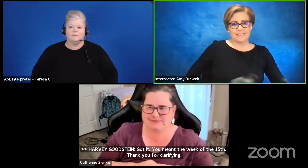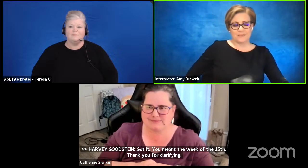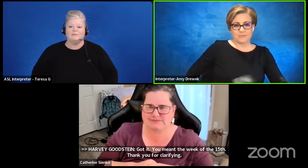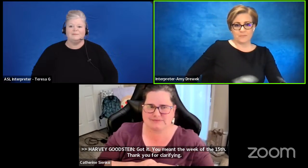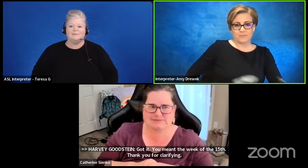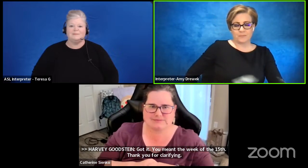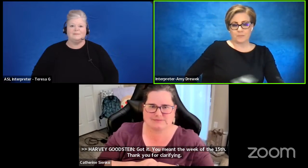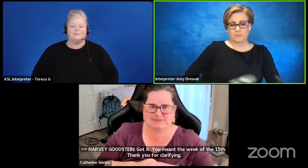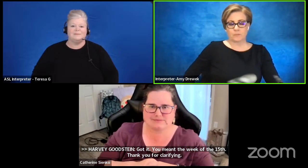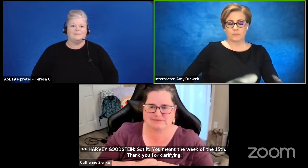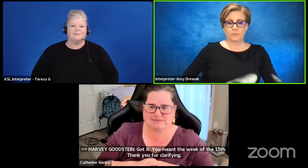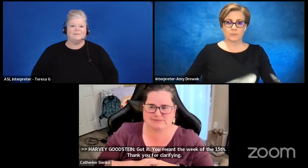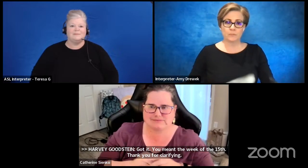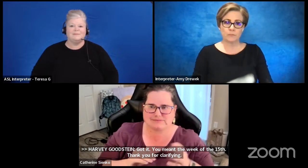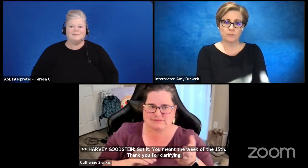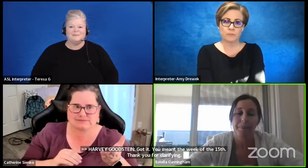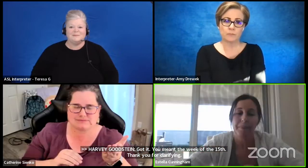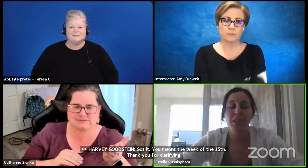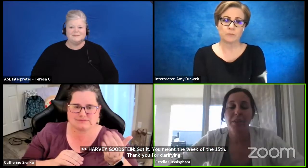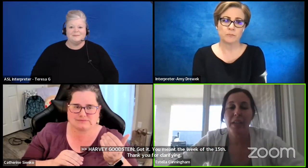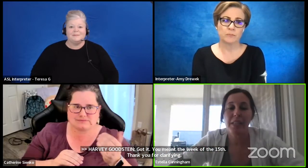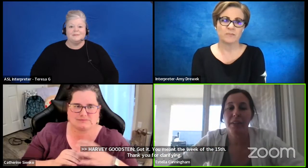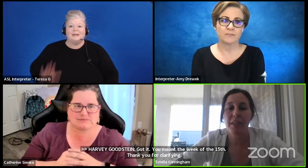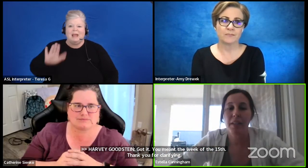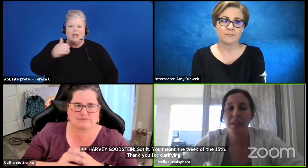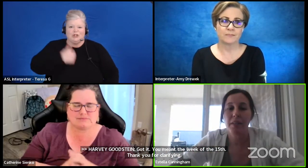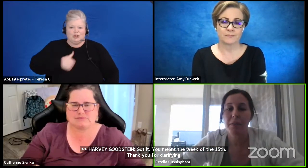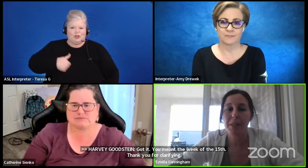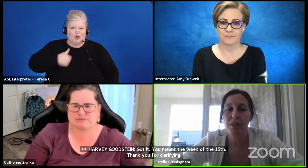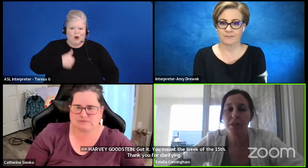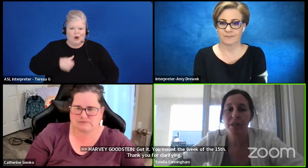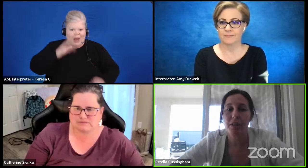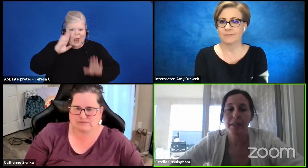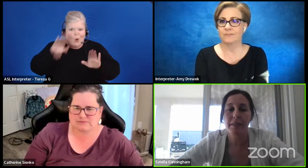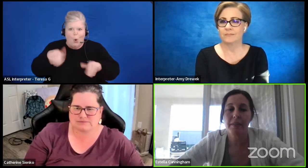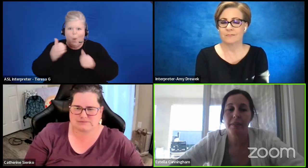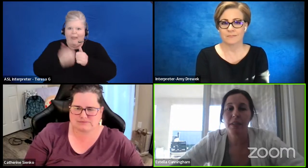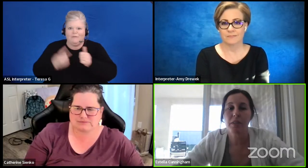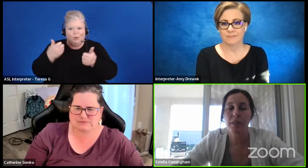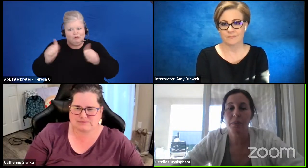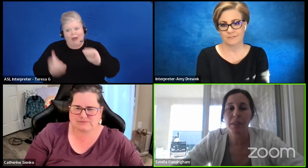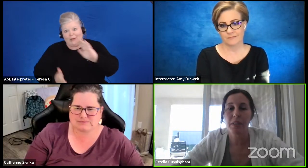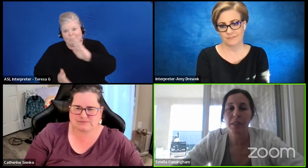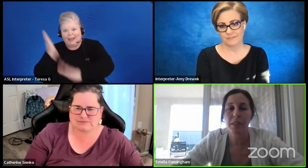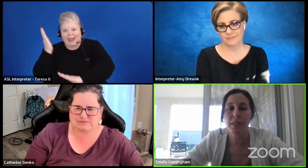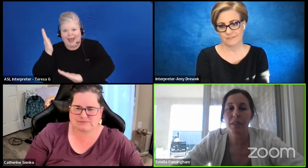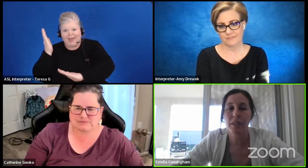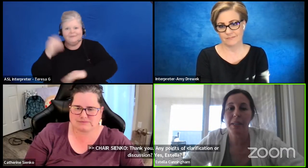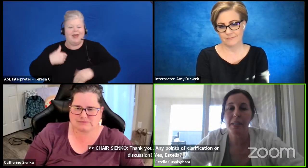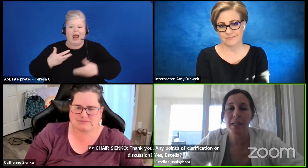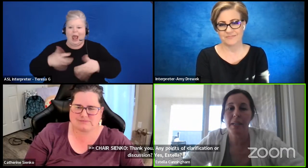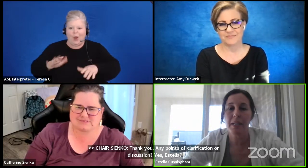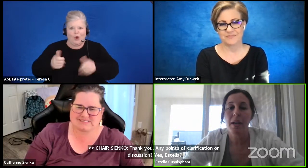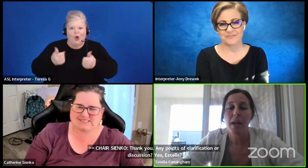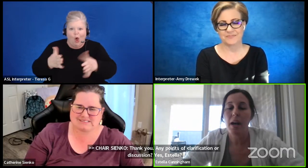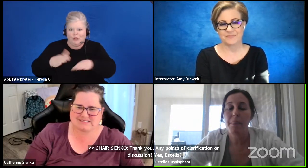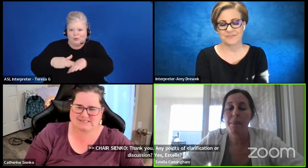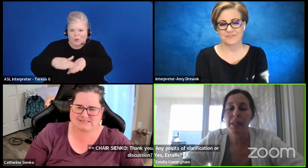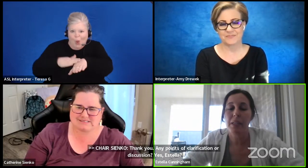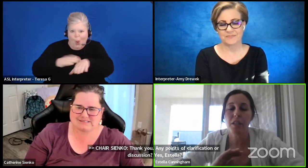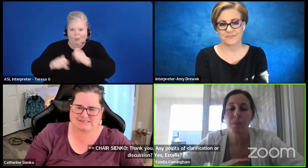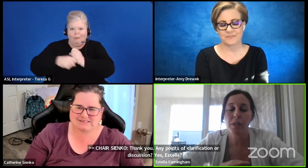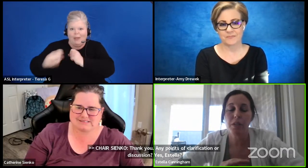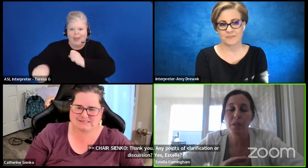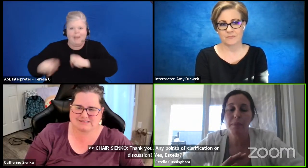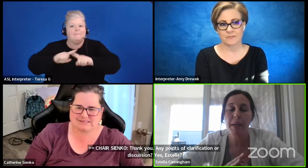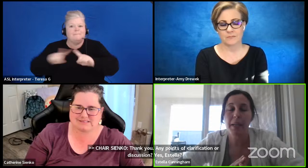Yes, Estella. Sorry, I know everybody's trying to get out of here, so I don't want to slow anybody down. But I